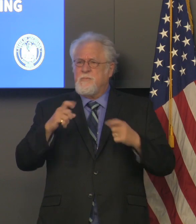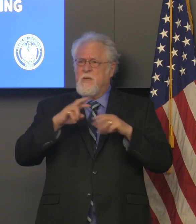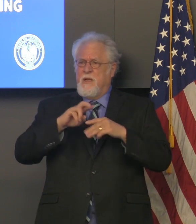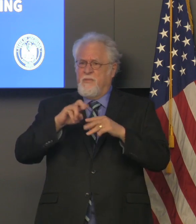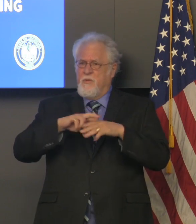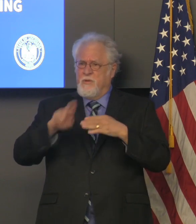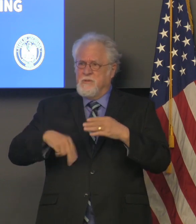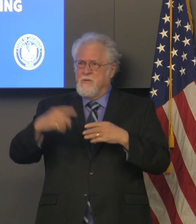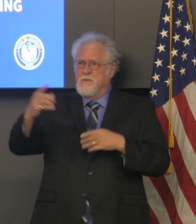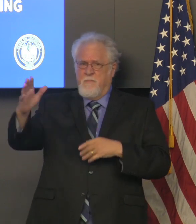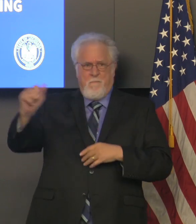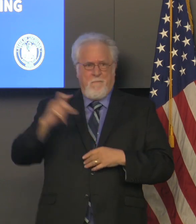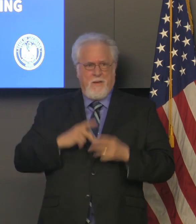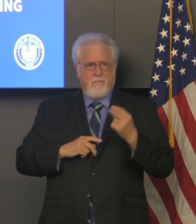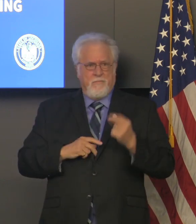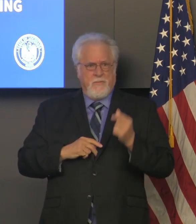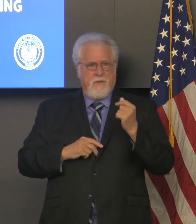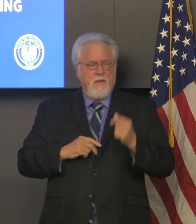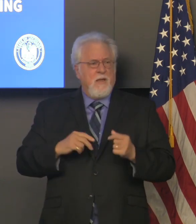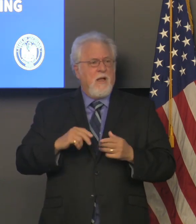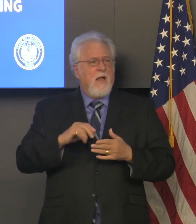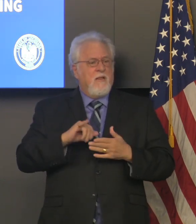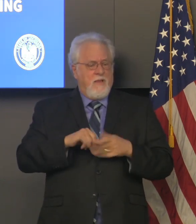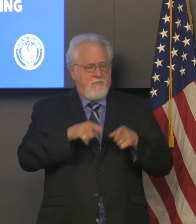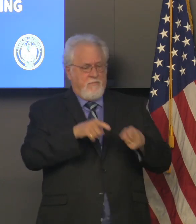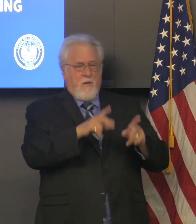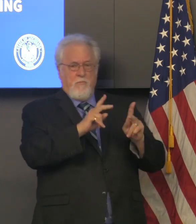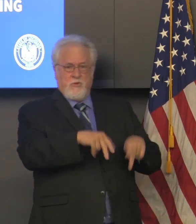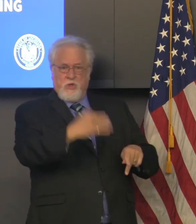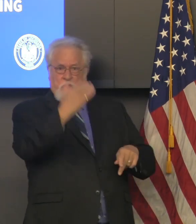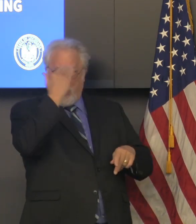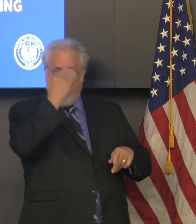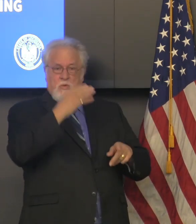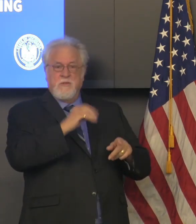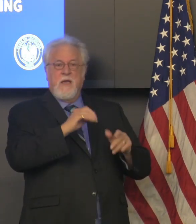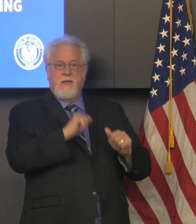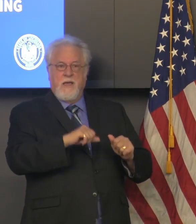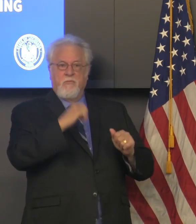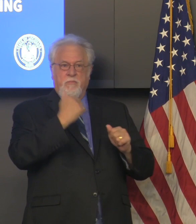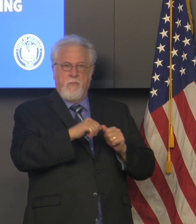results to come back as soon as possible, so that individual knows and so can